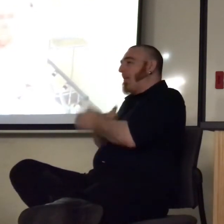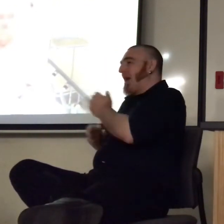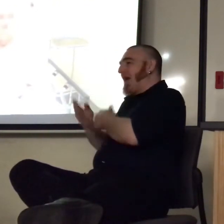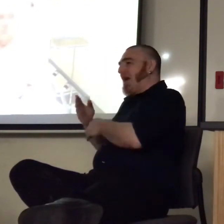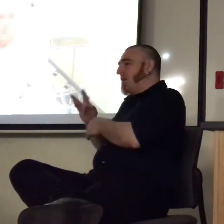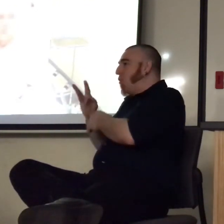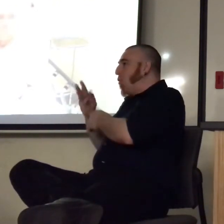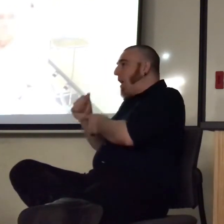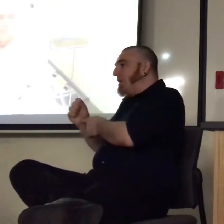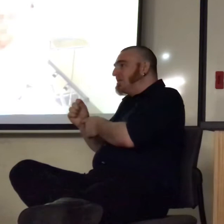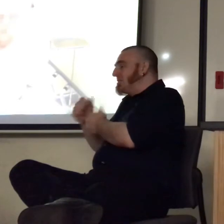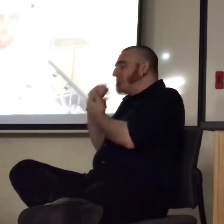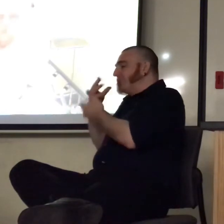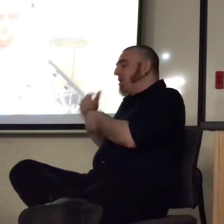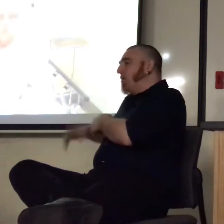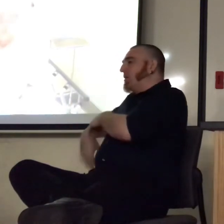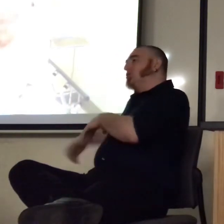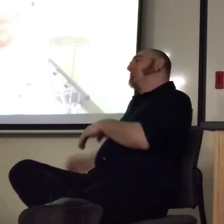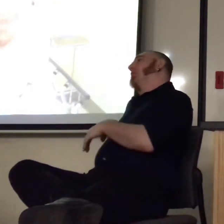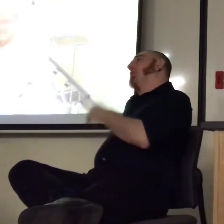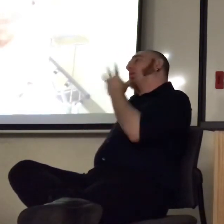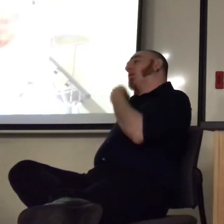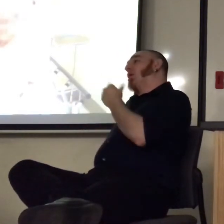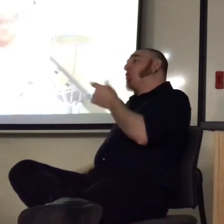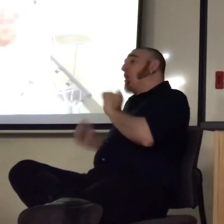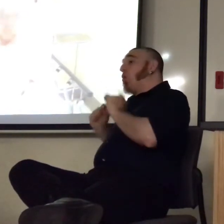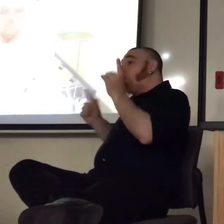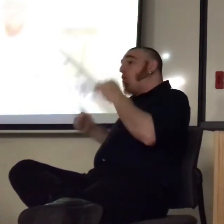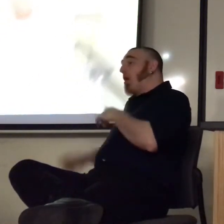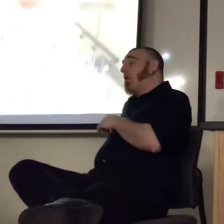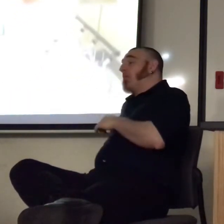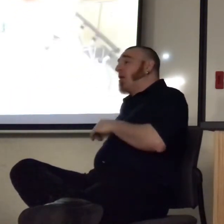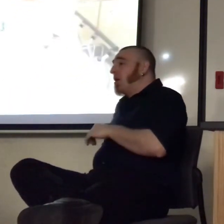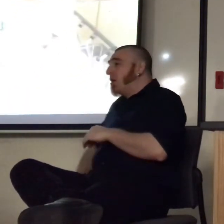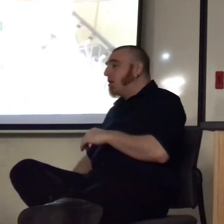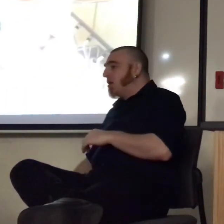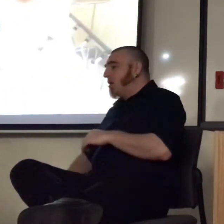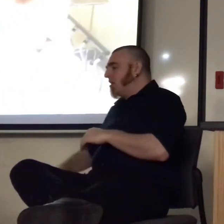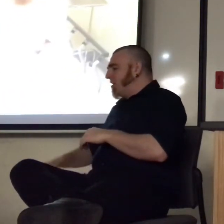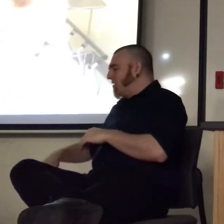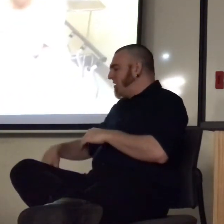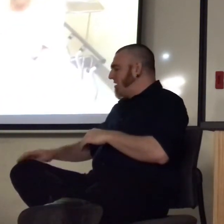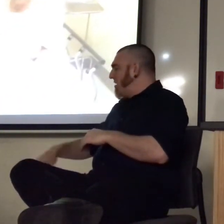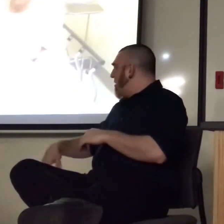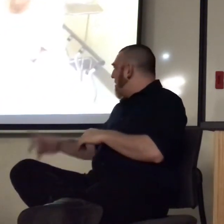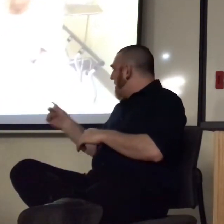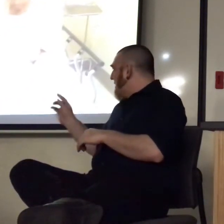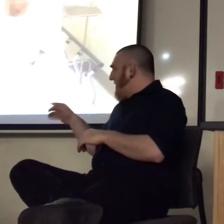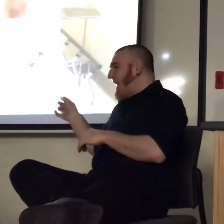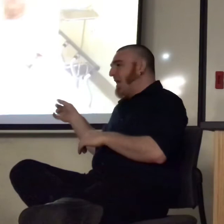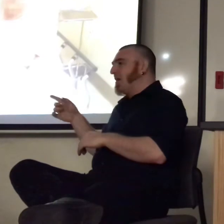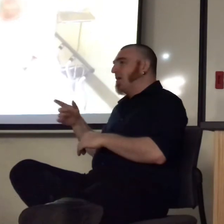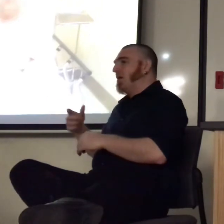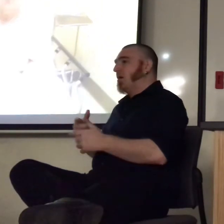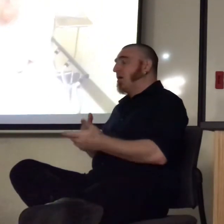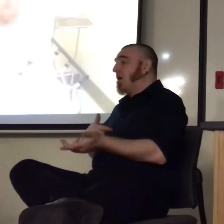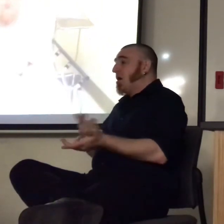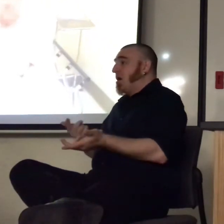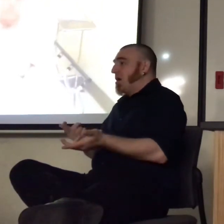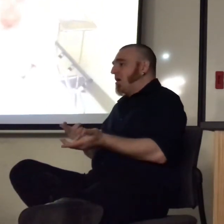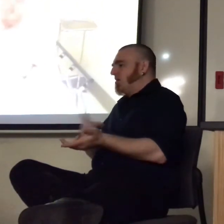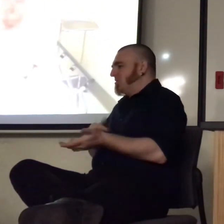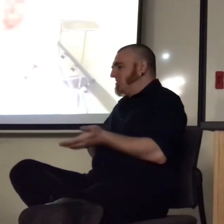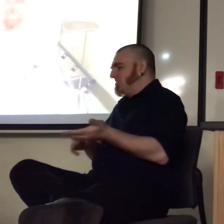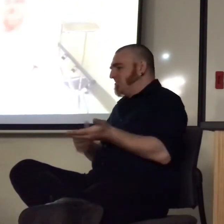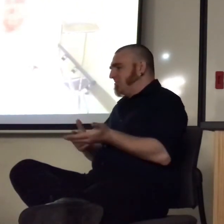And when I woke up, it was doing that. And I didn't notice it really